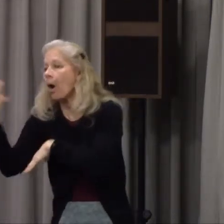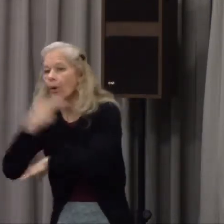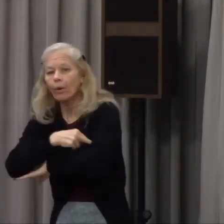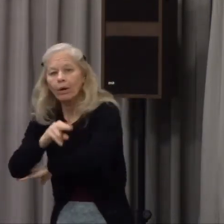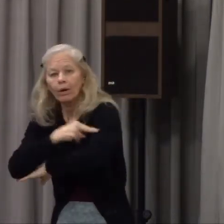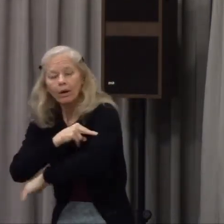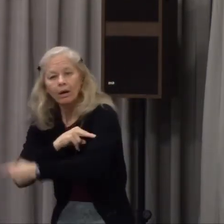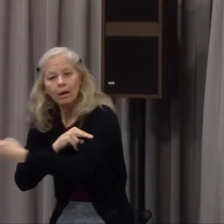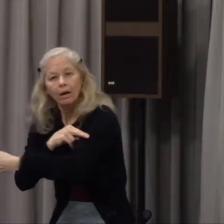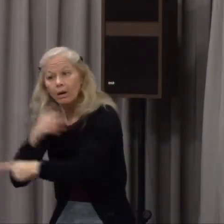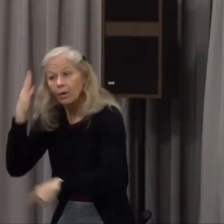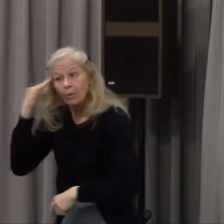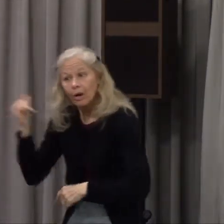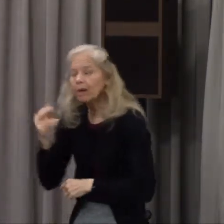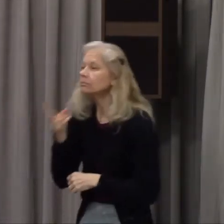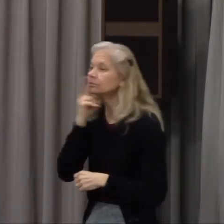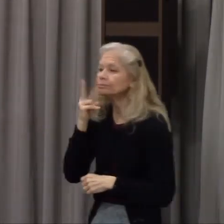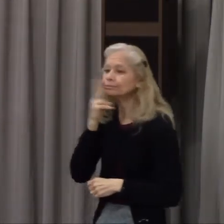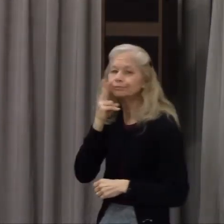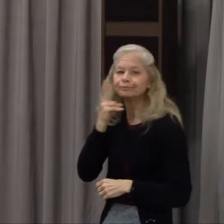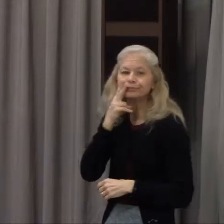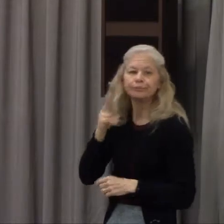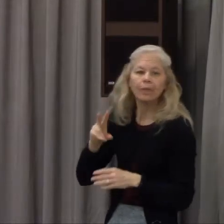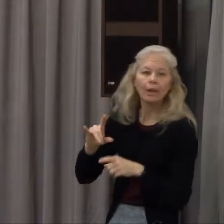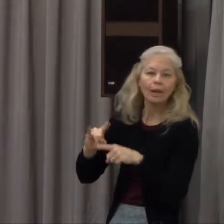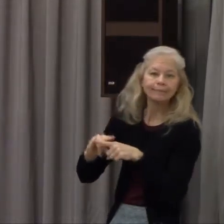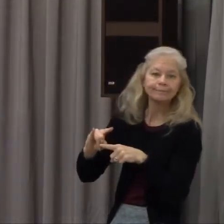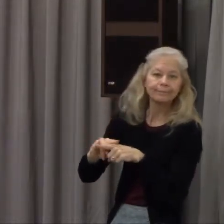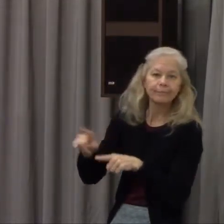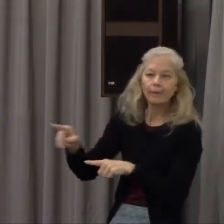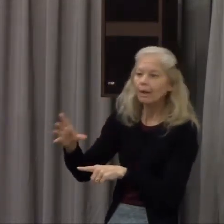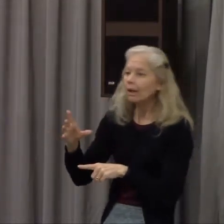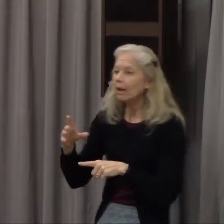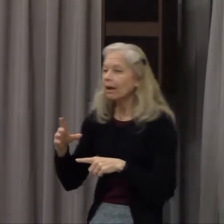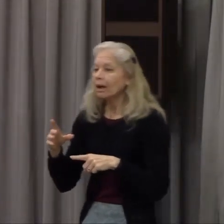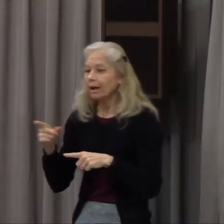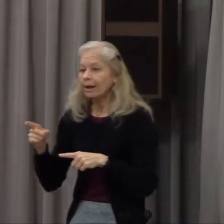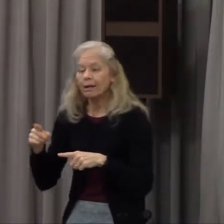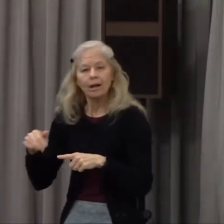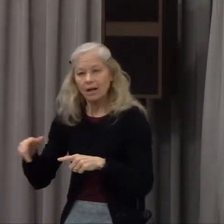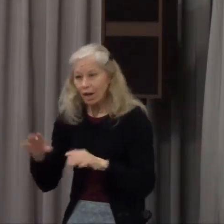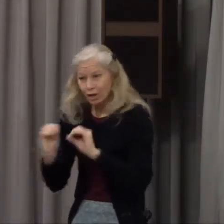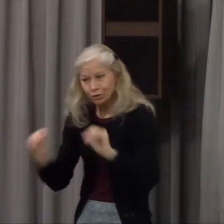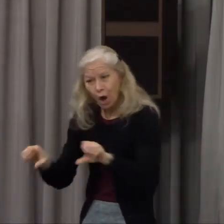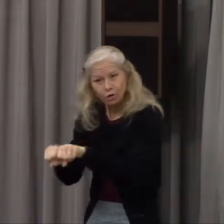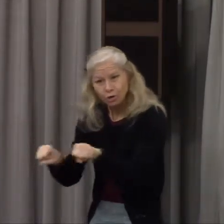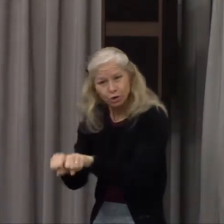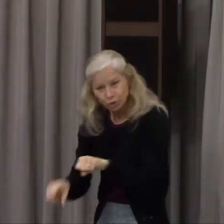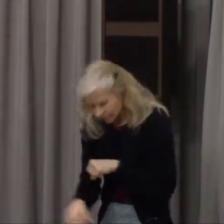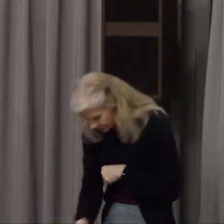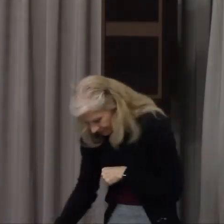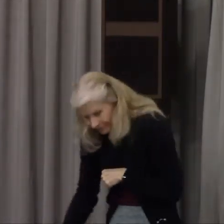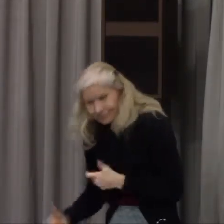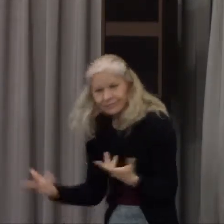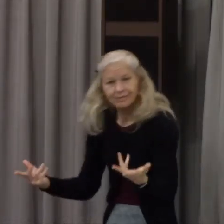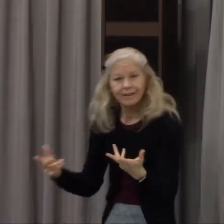He made it outside by himself, but he was out of energy. He had to be helped to get back into